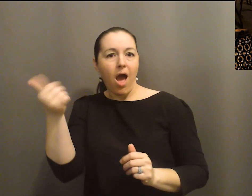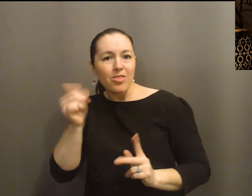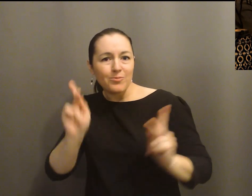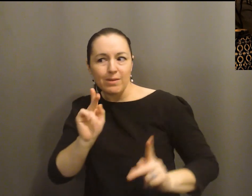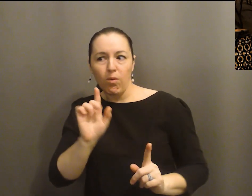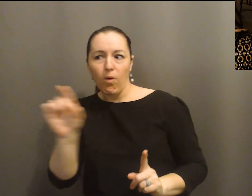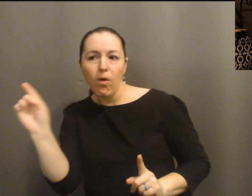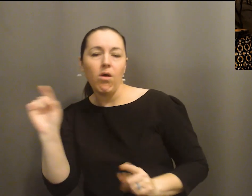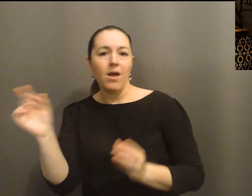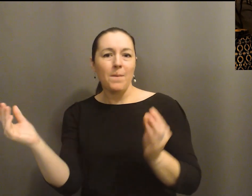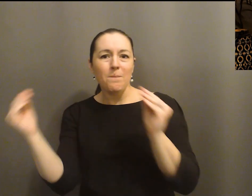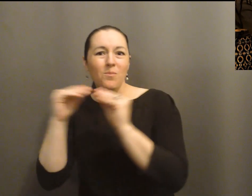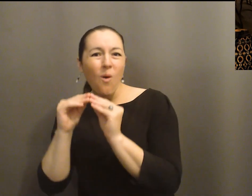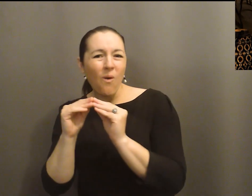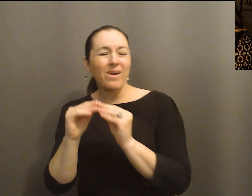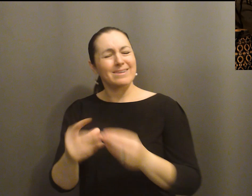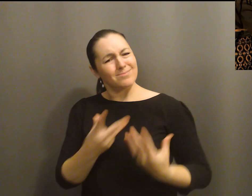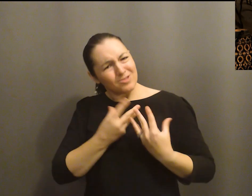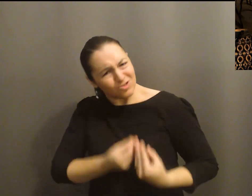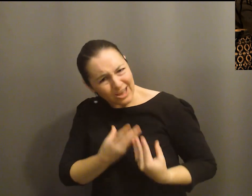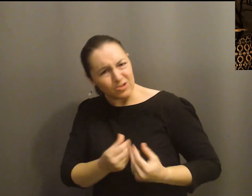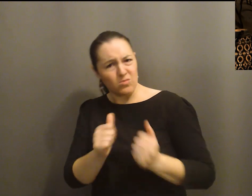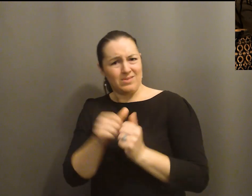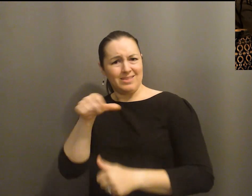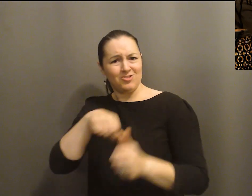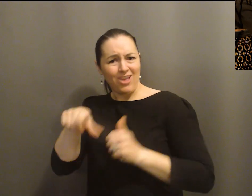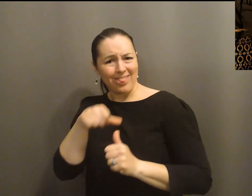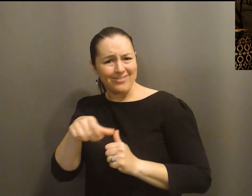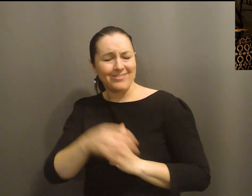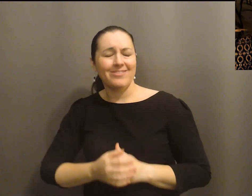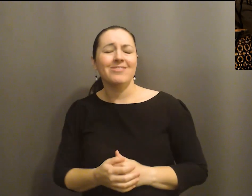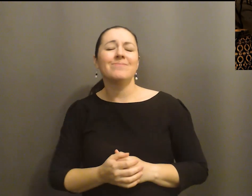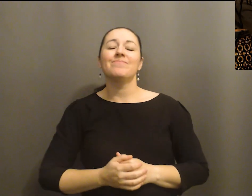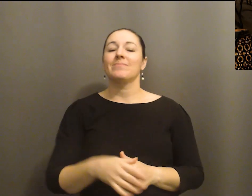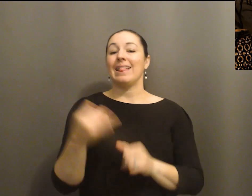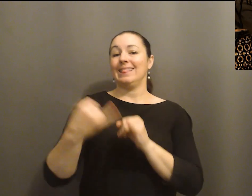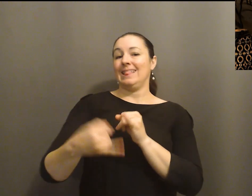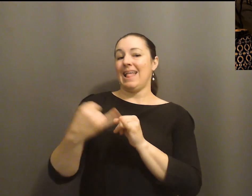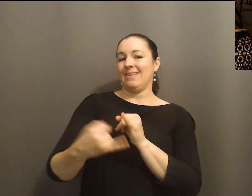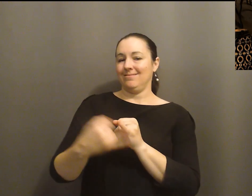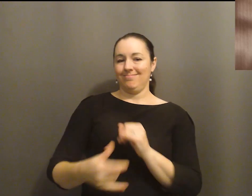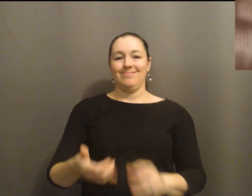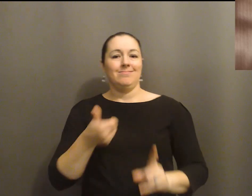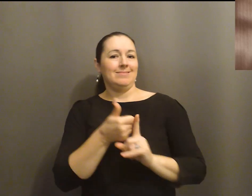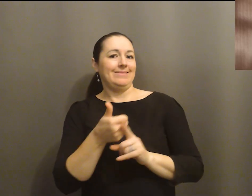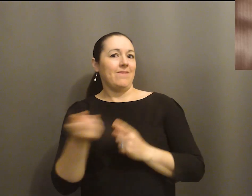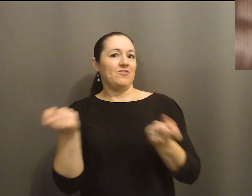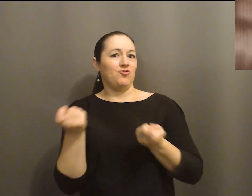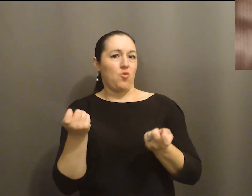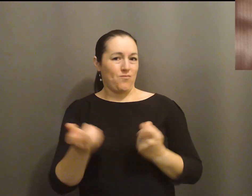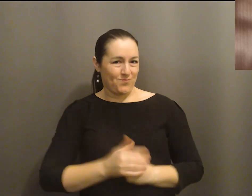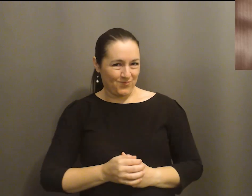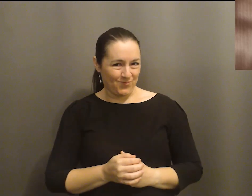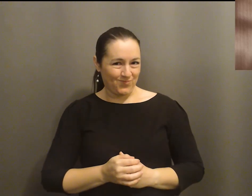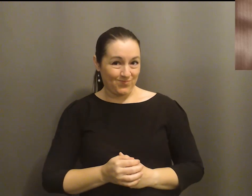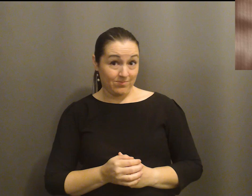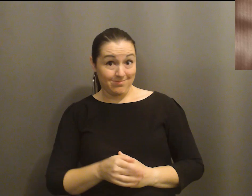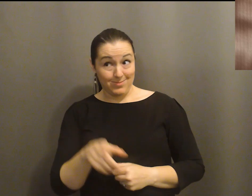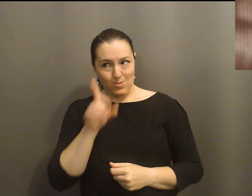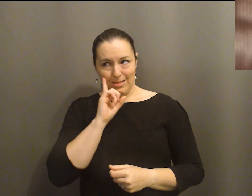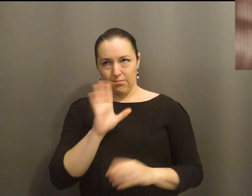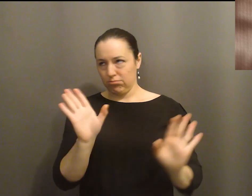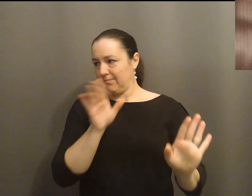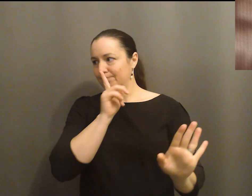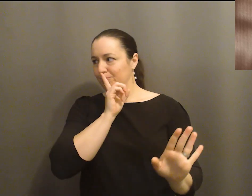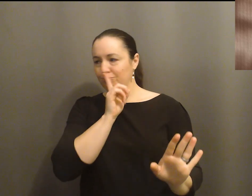And caring about Their lives And being gentle With one another Lastly And this is a fun one Self-control You're like